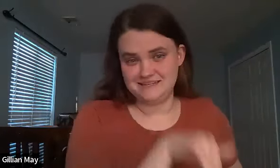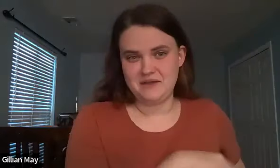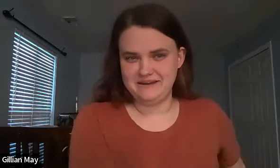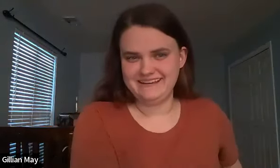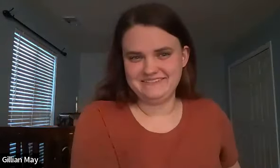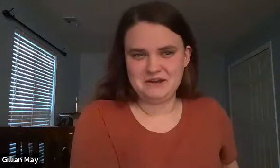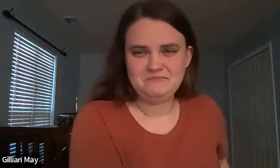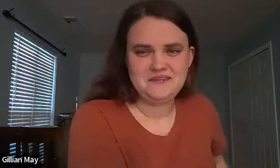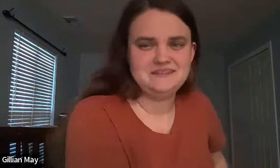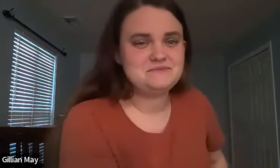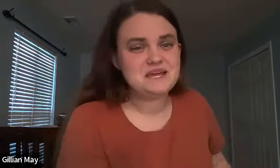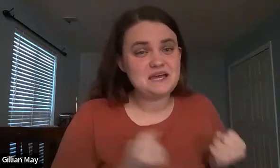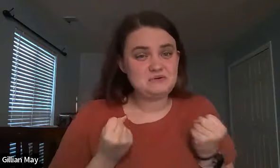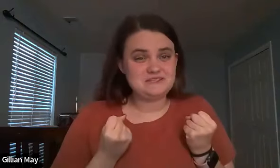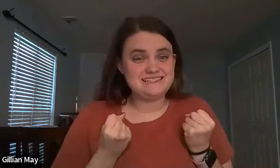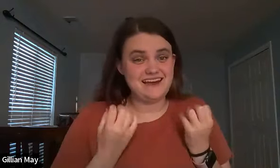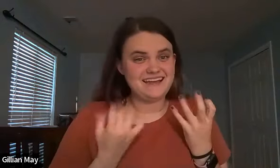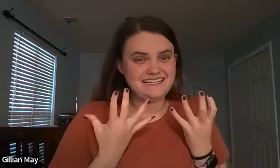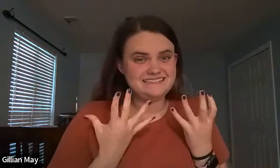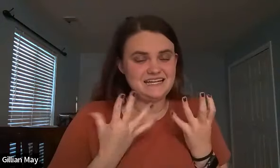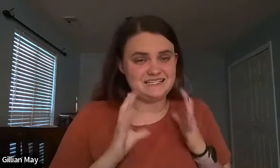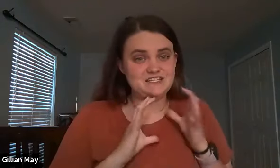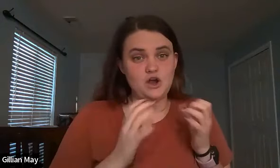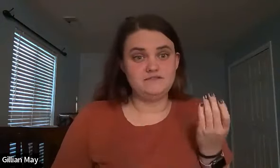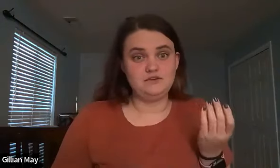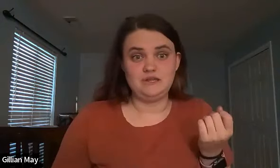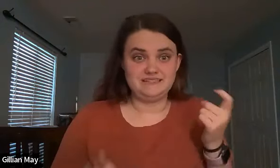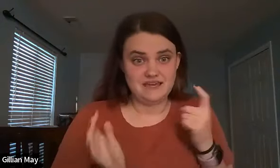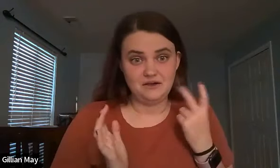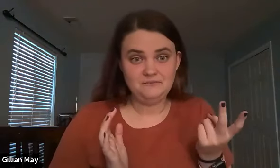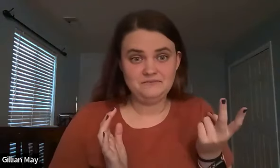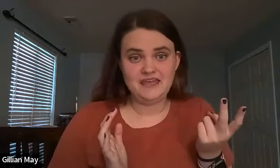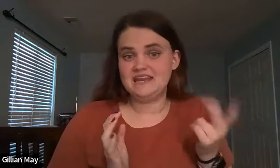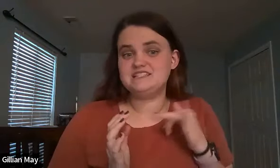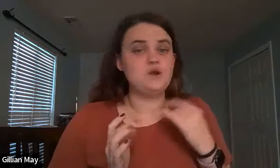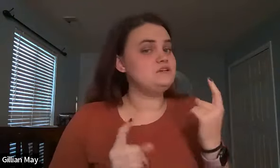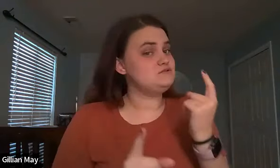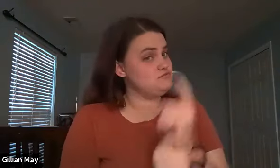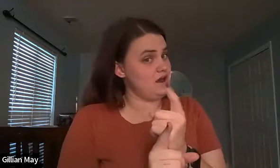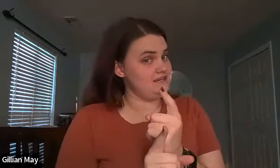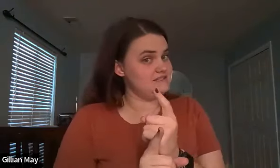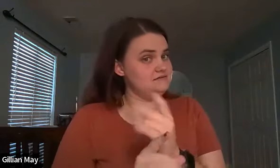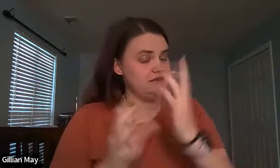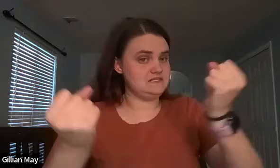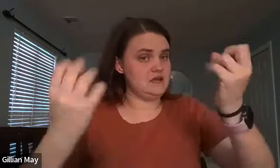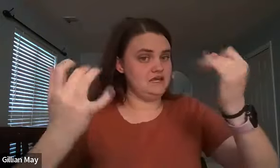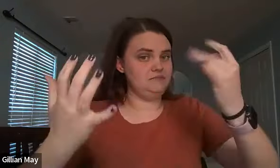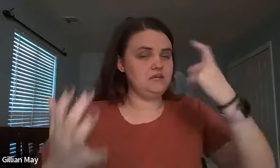that when we get there. Sometimes I will sign as I talk if you couldn't tell. And it's not always right, like the signing,